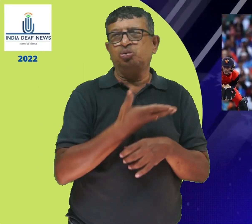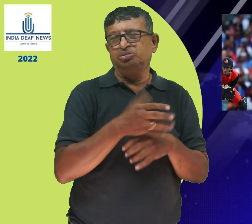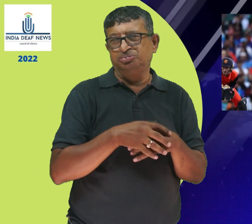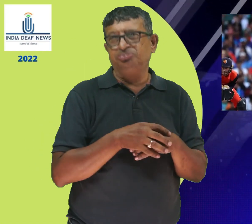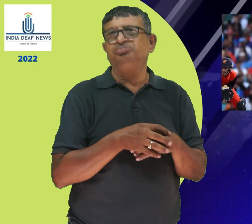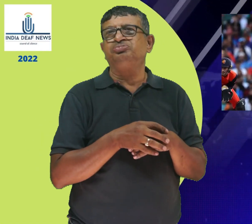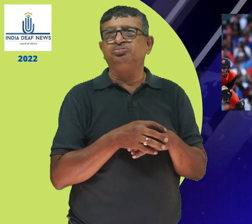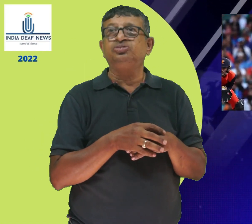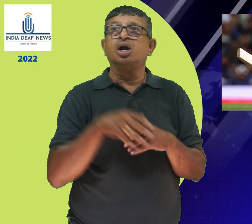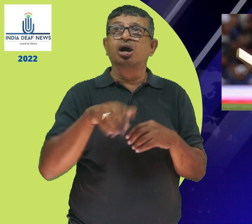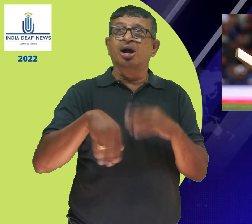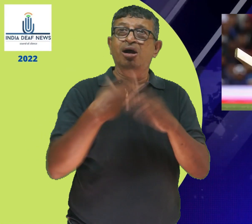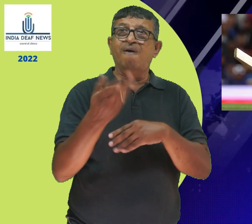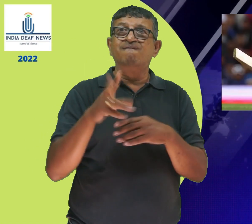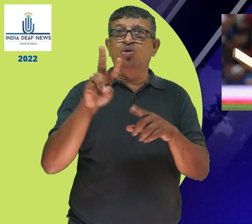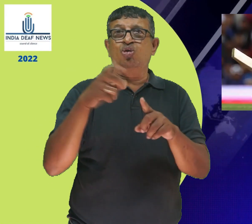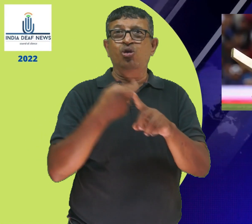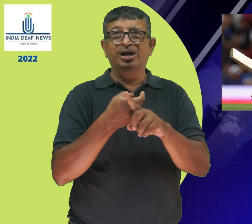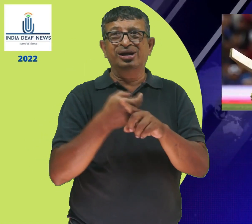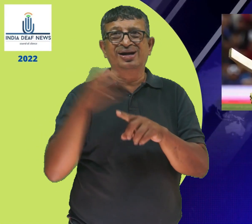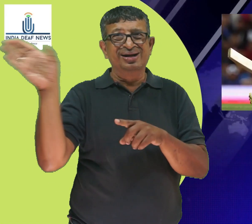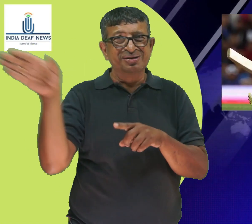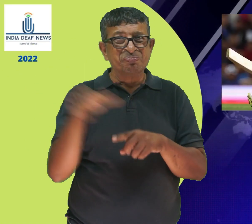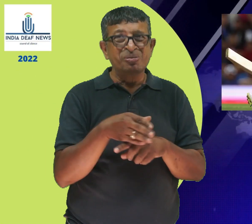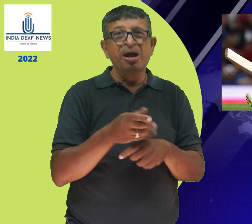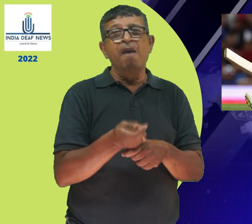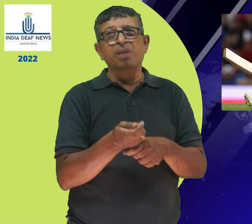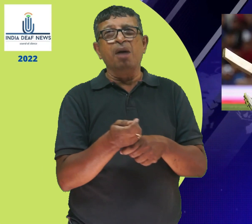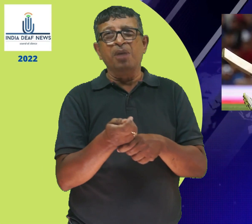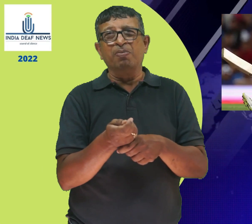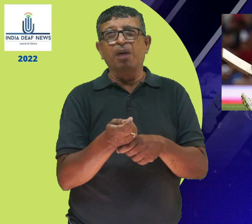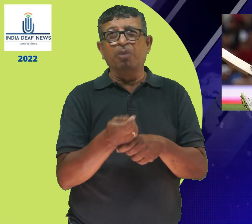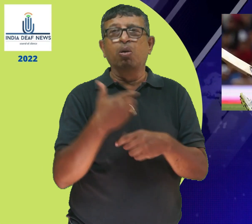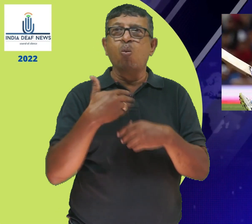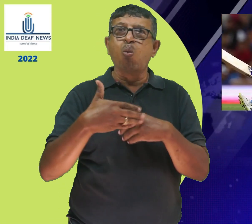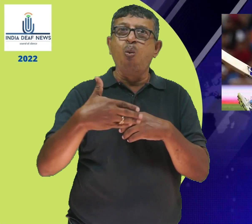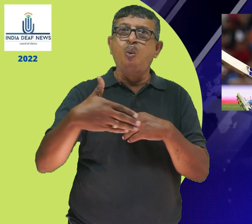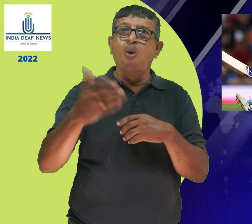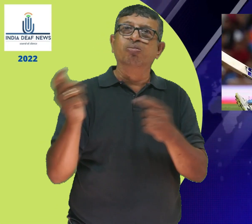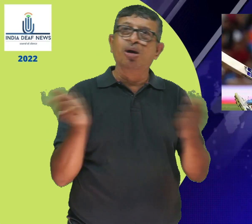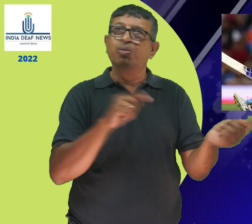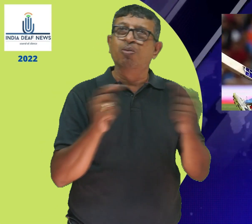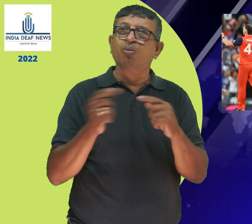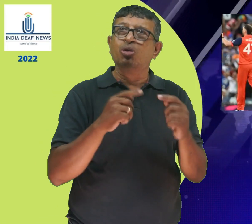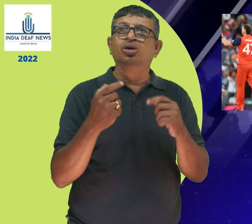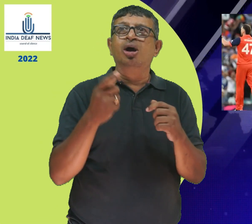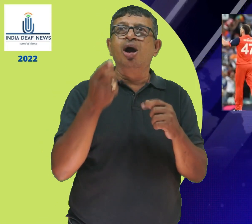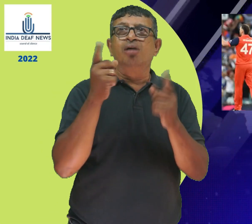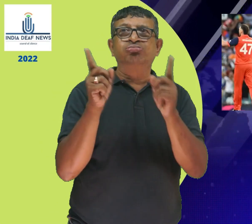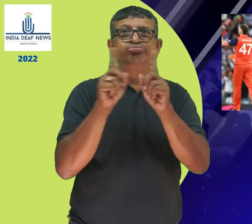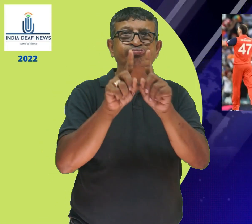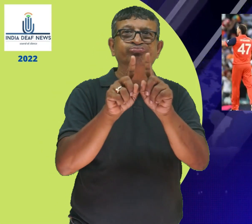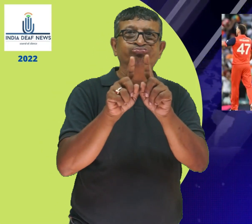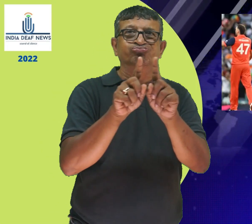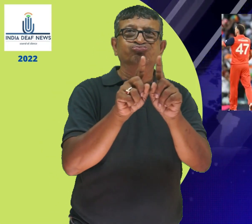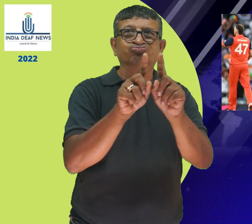over the run rate. Following the fall of Rohit's wicket, Surya Kumar Yadav didn't take long to hit boundaries. India's Mr. 360 and King